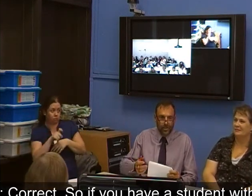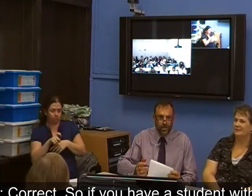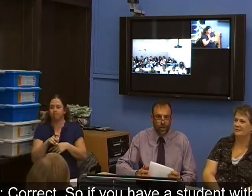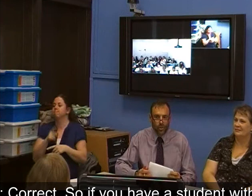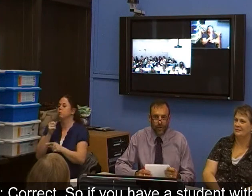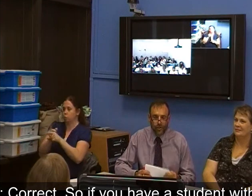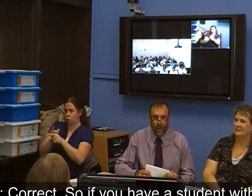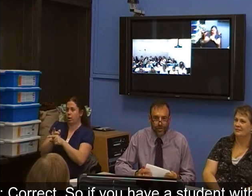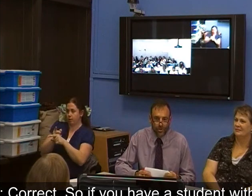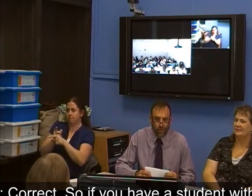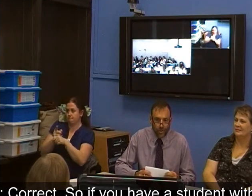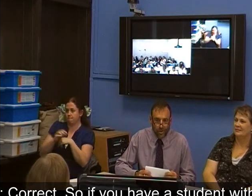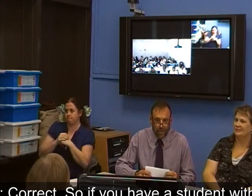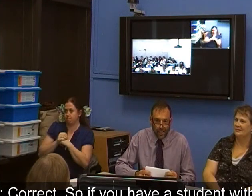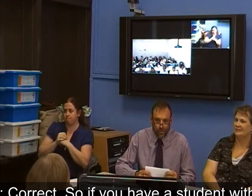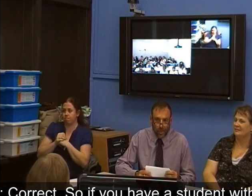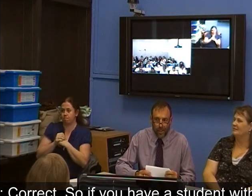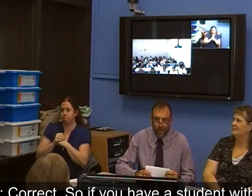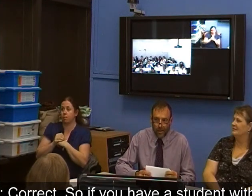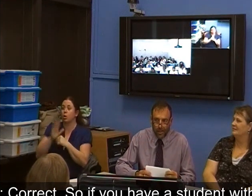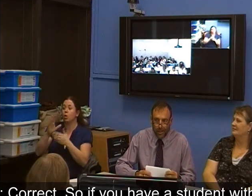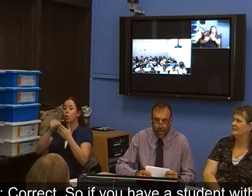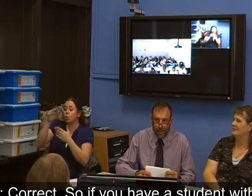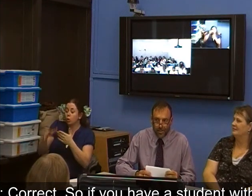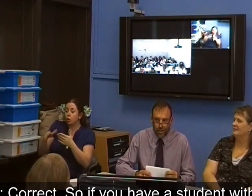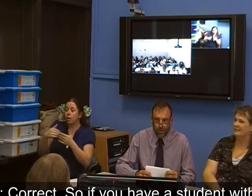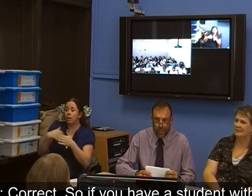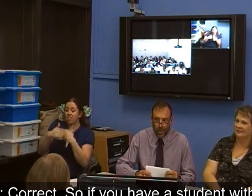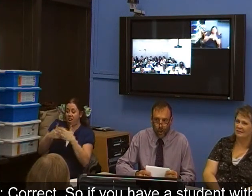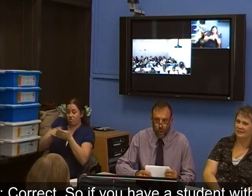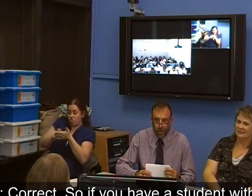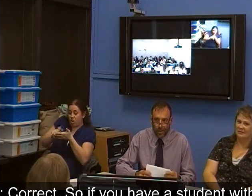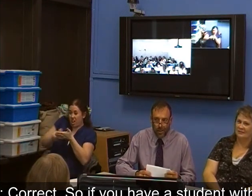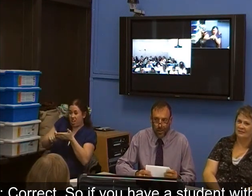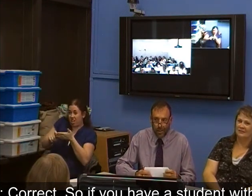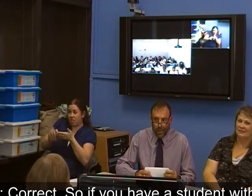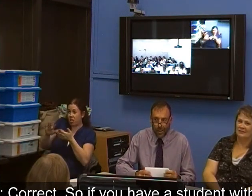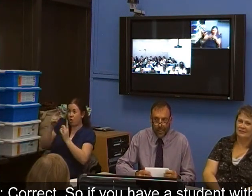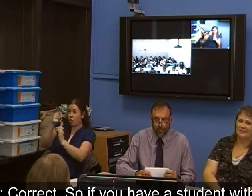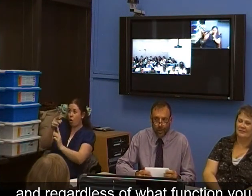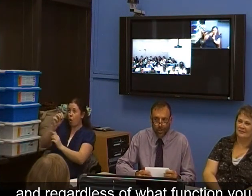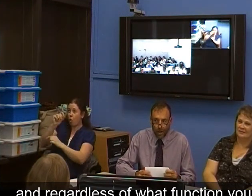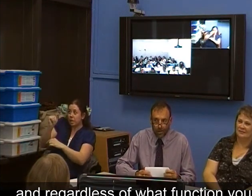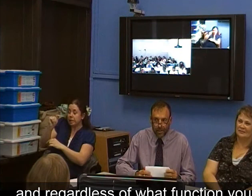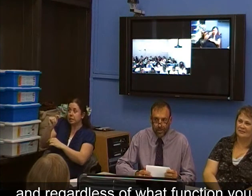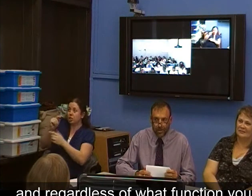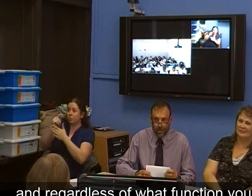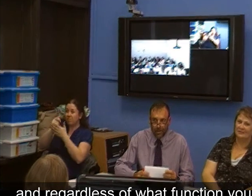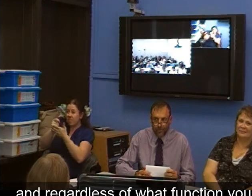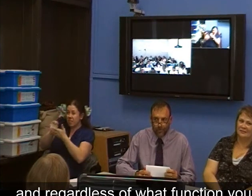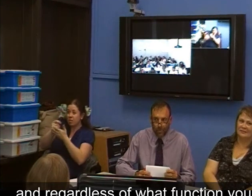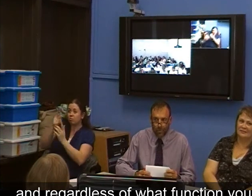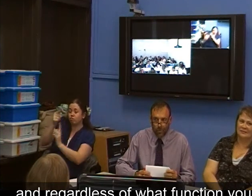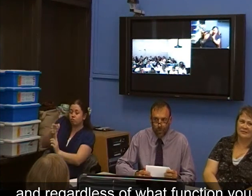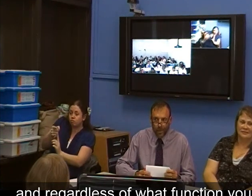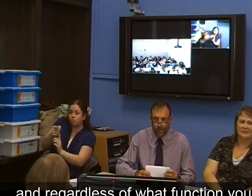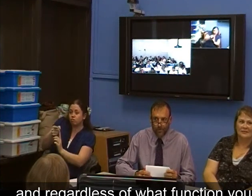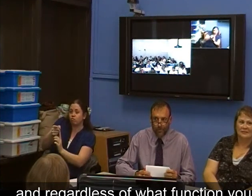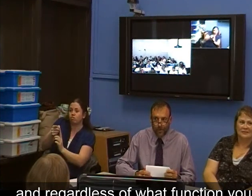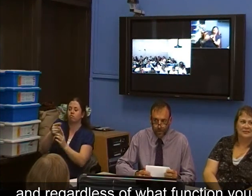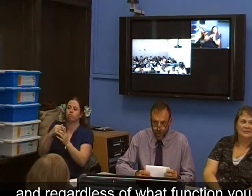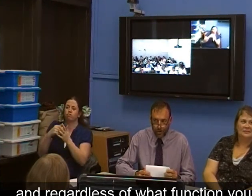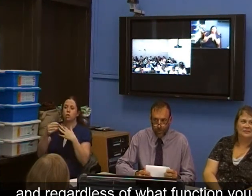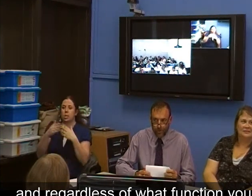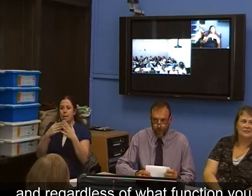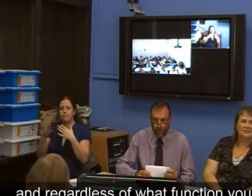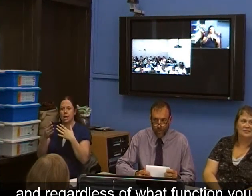So if you have a student with handwriting as an OT goal, and regardless of what function